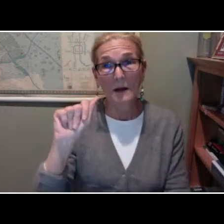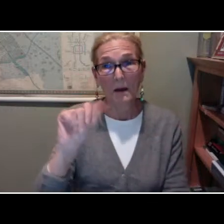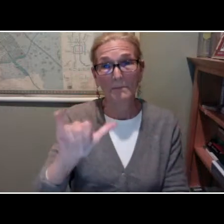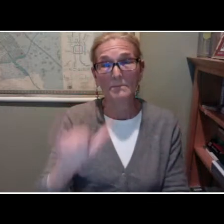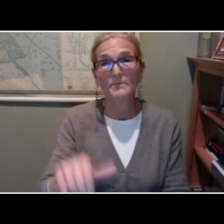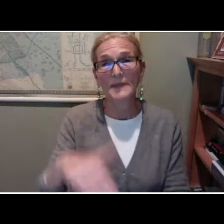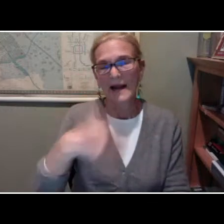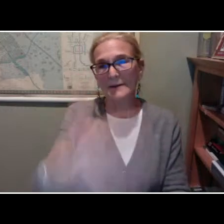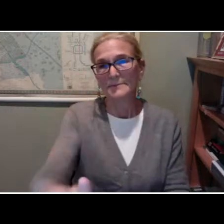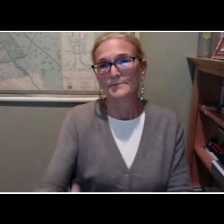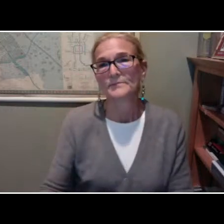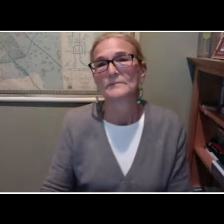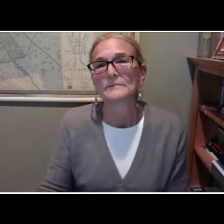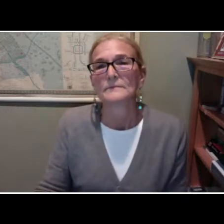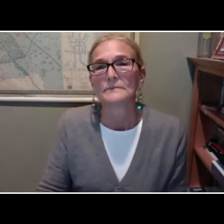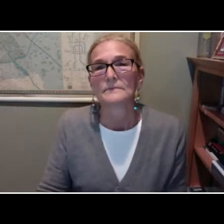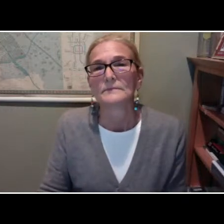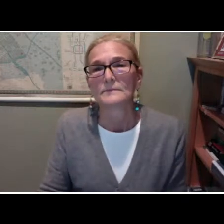Wow.